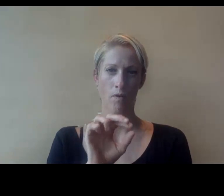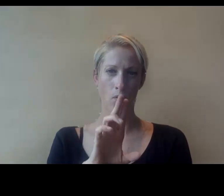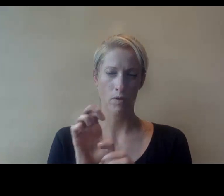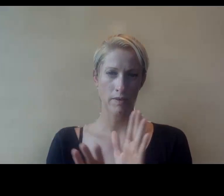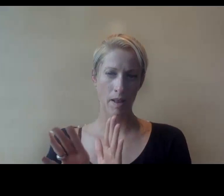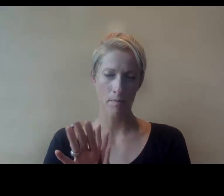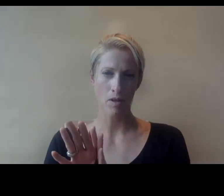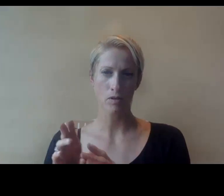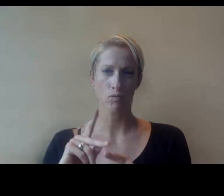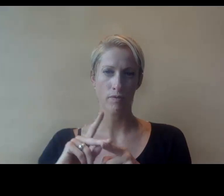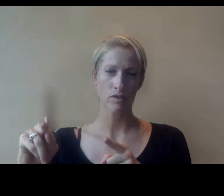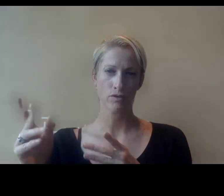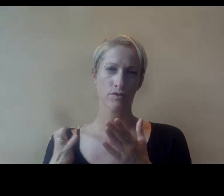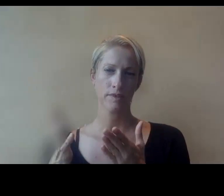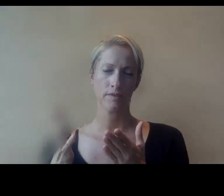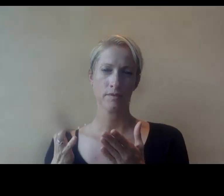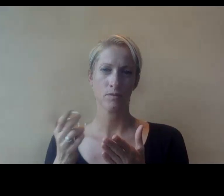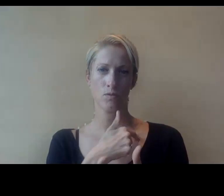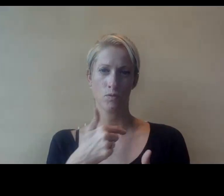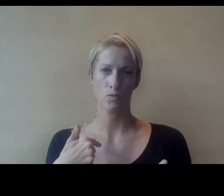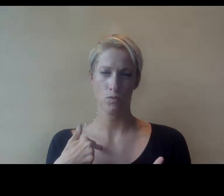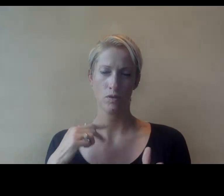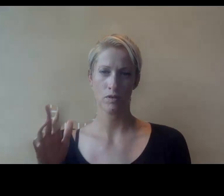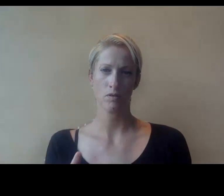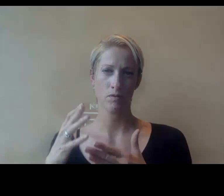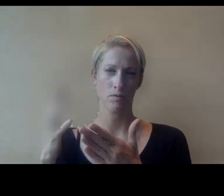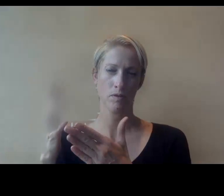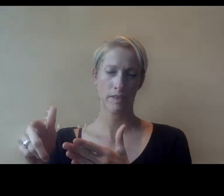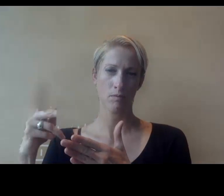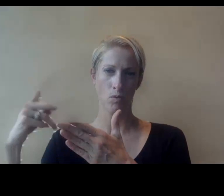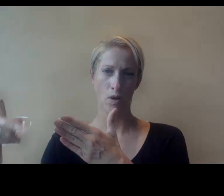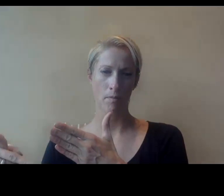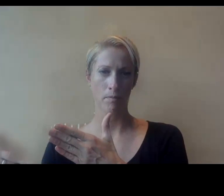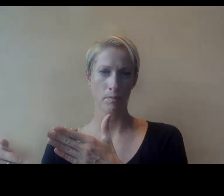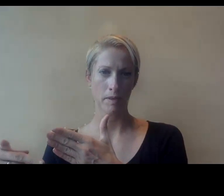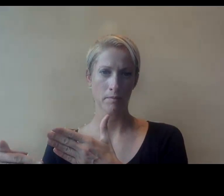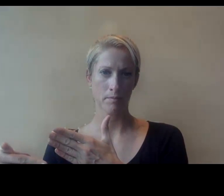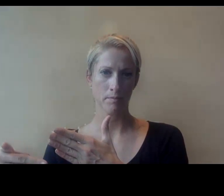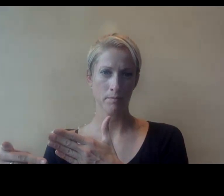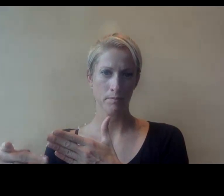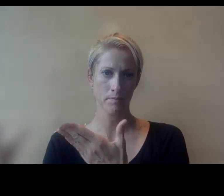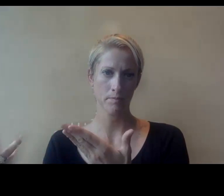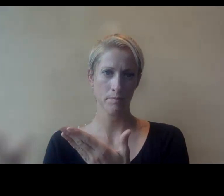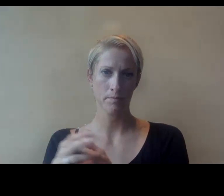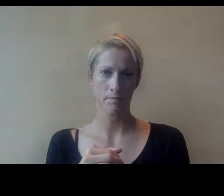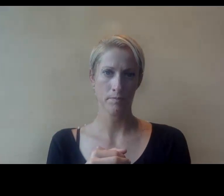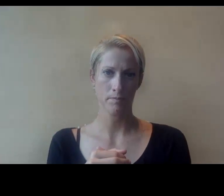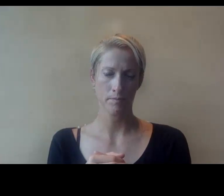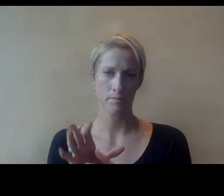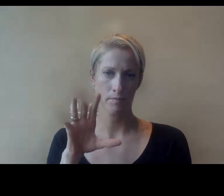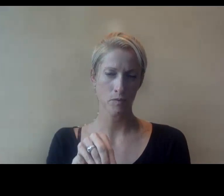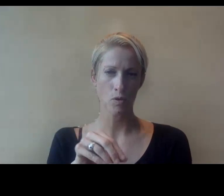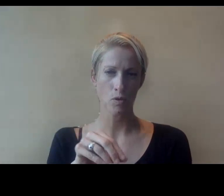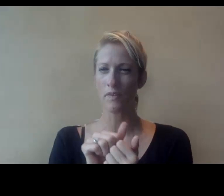professional services is we bring participants into our program who are coming home. We develop them with soft skills and hard